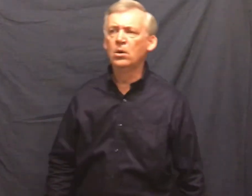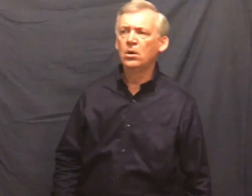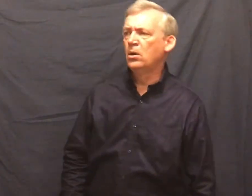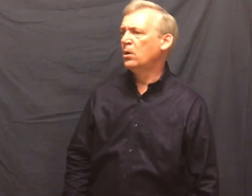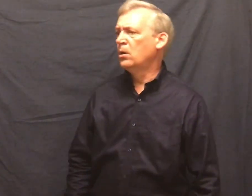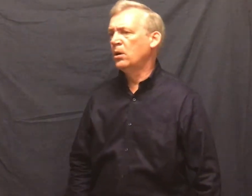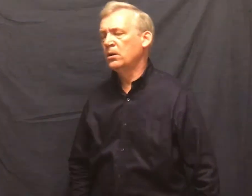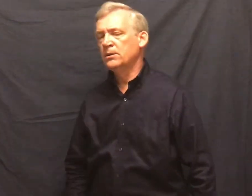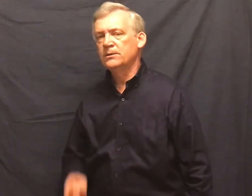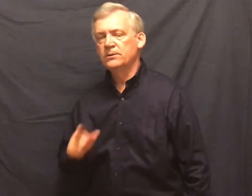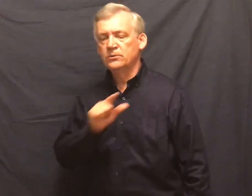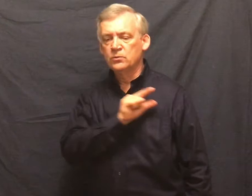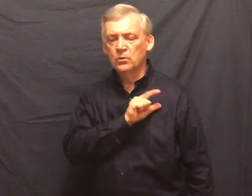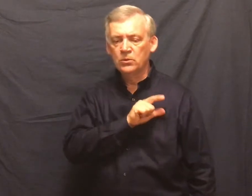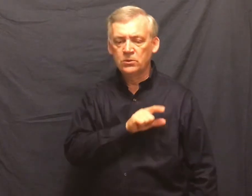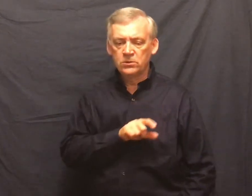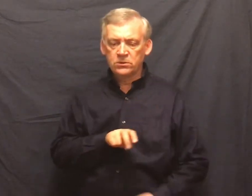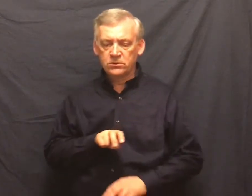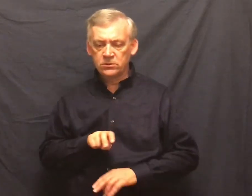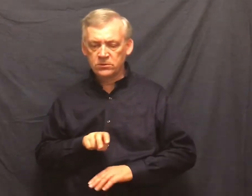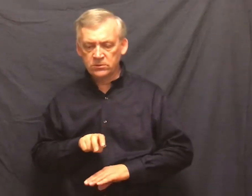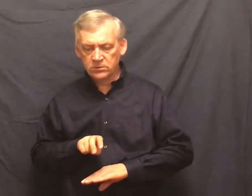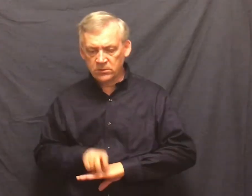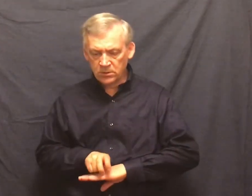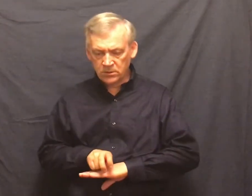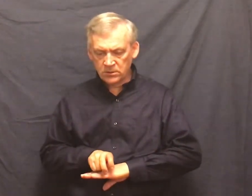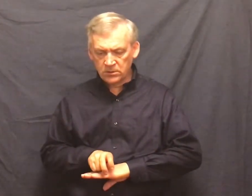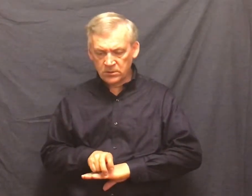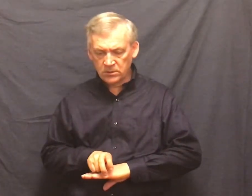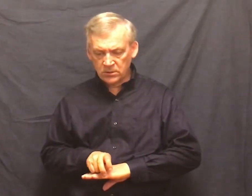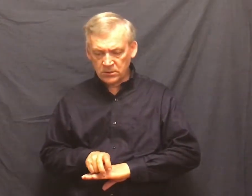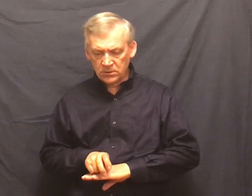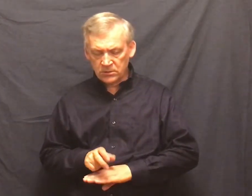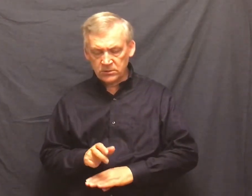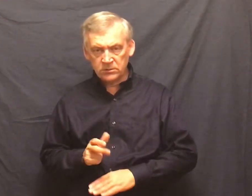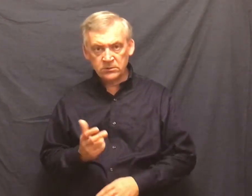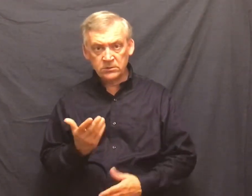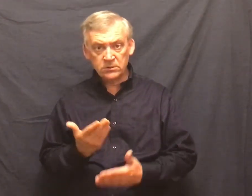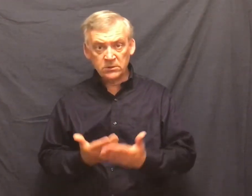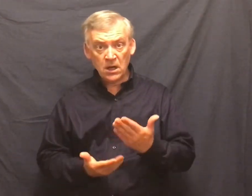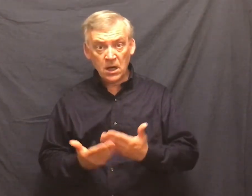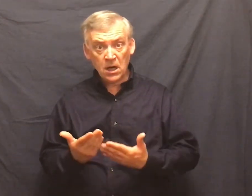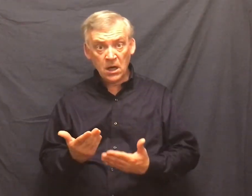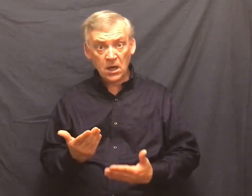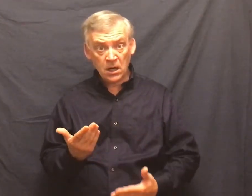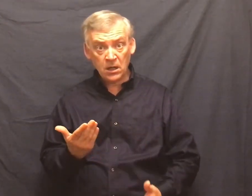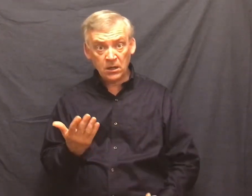But George sat stiffly on the bank and looked at his right hand that had thrown the gun away.